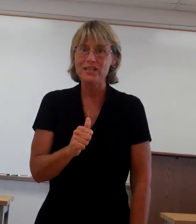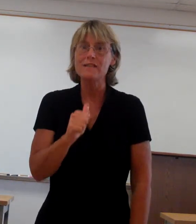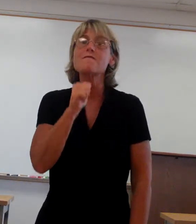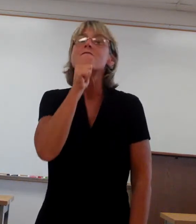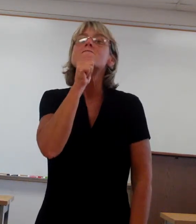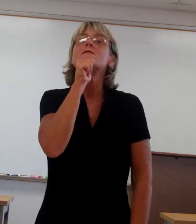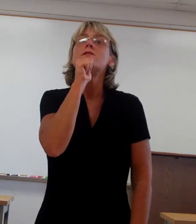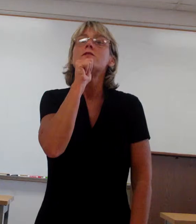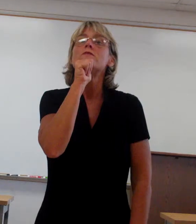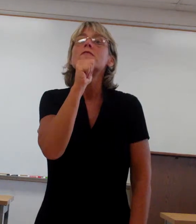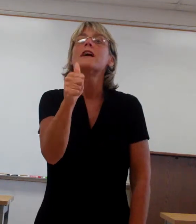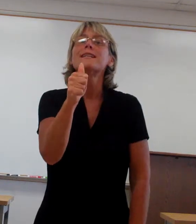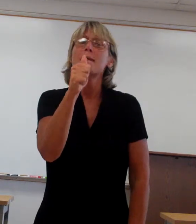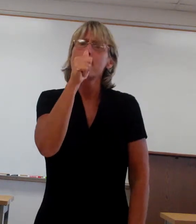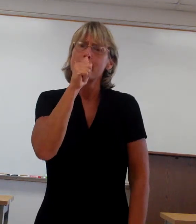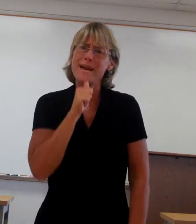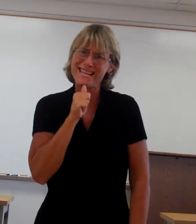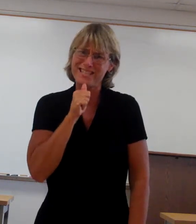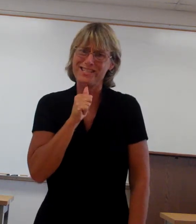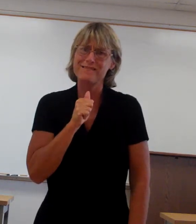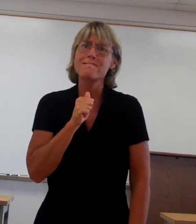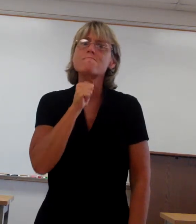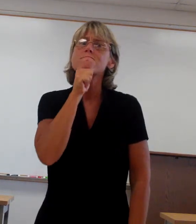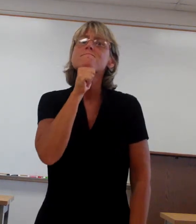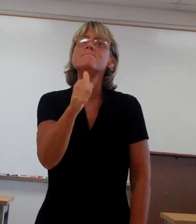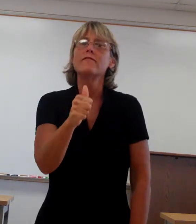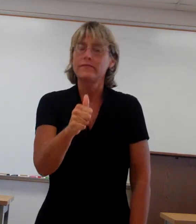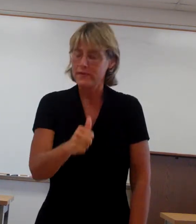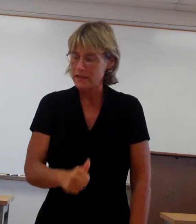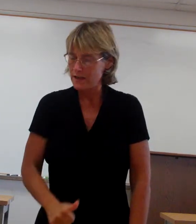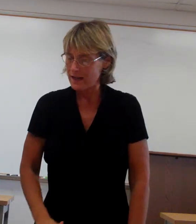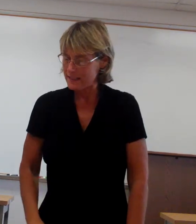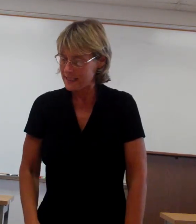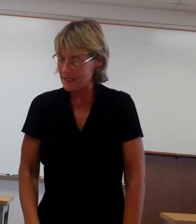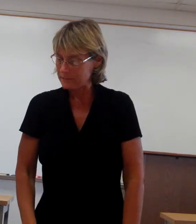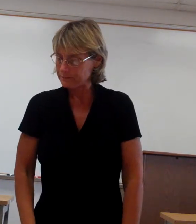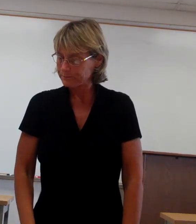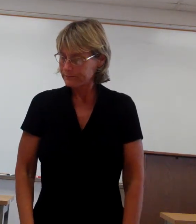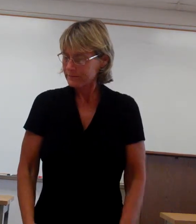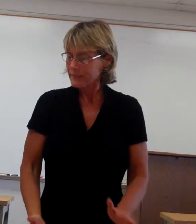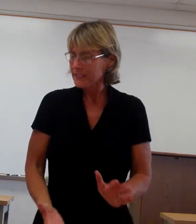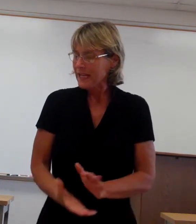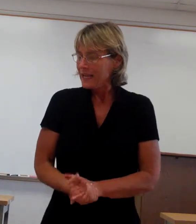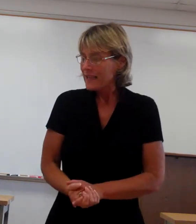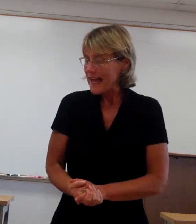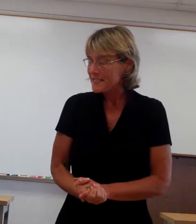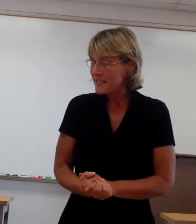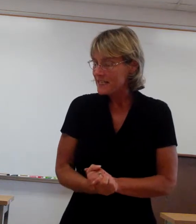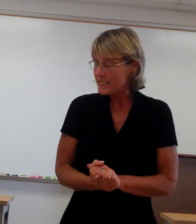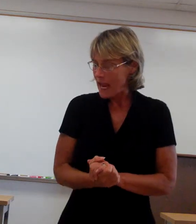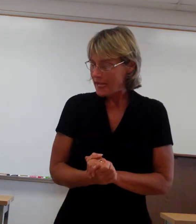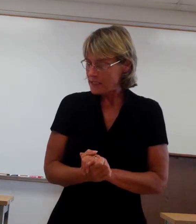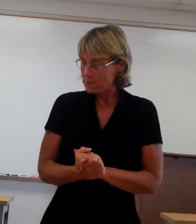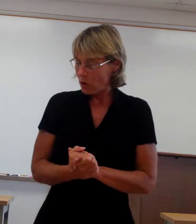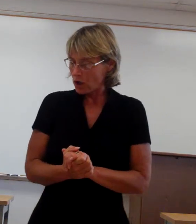impatient, you do not patient, the not sign. Lastly is the agent